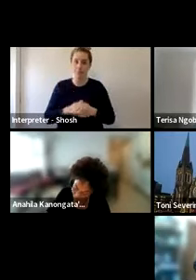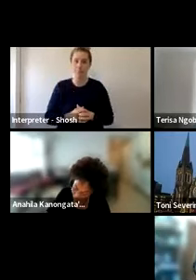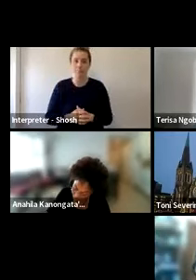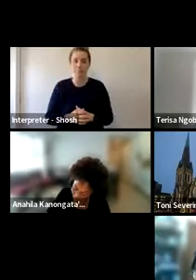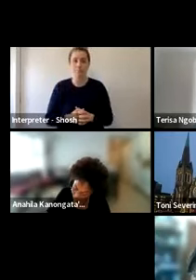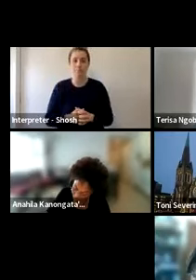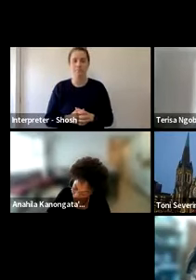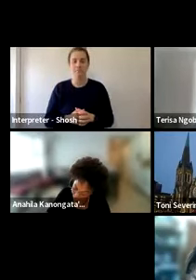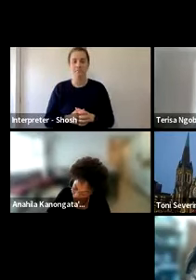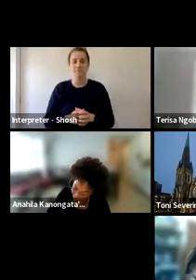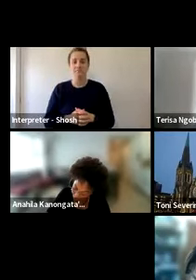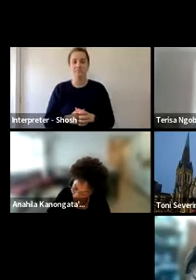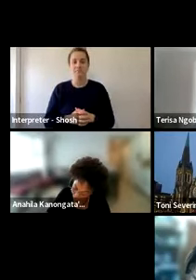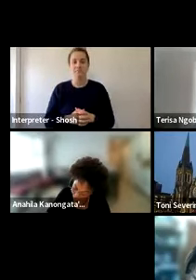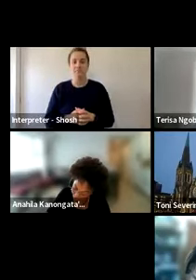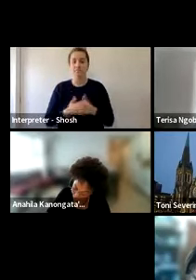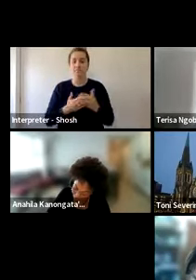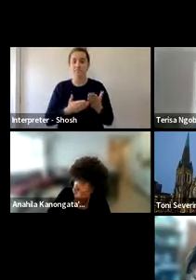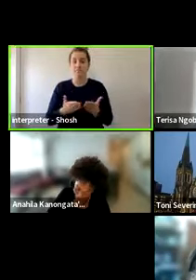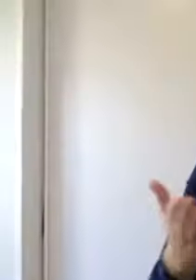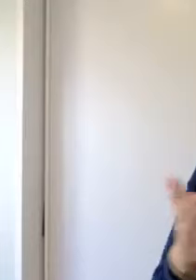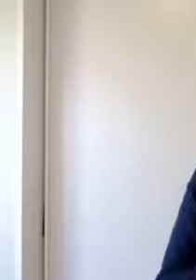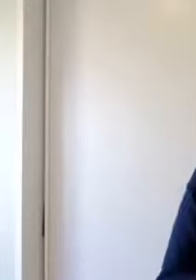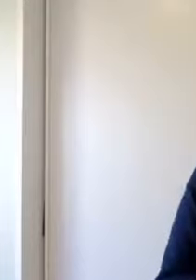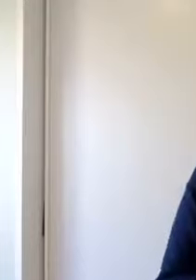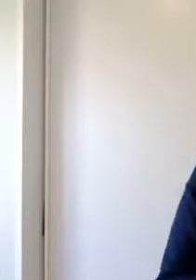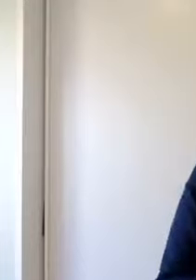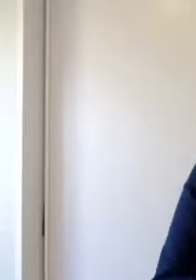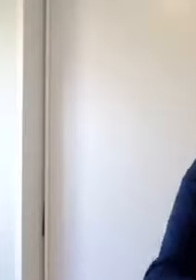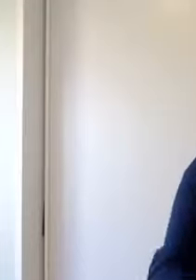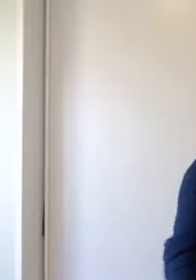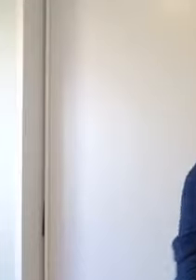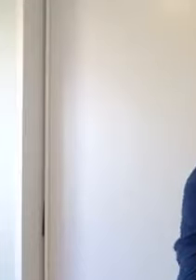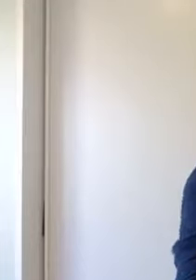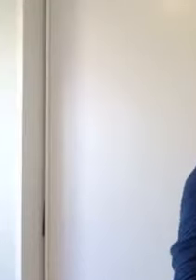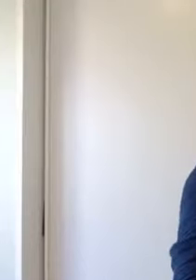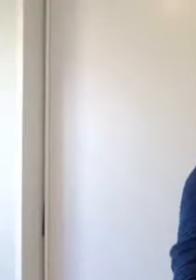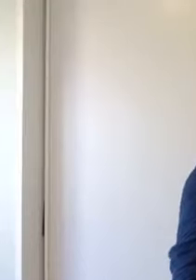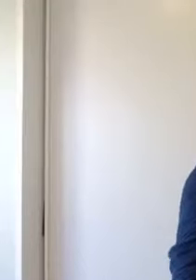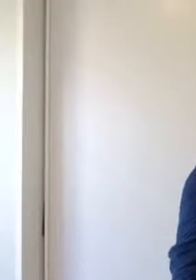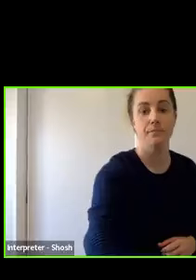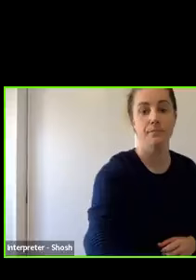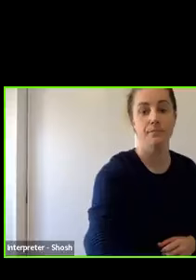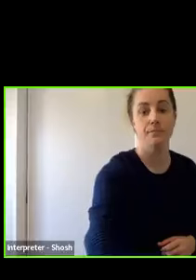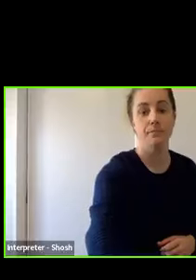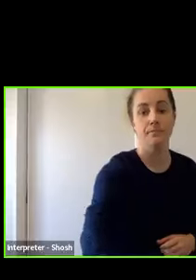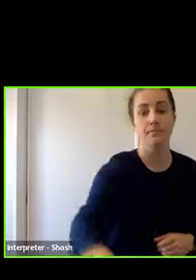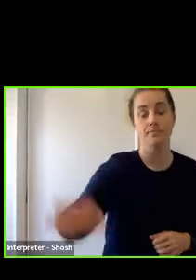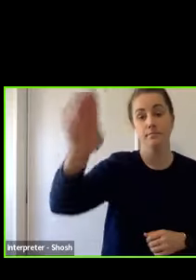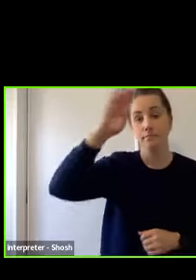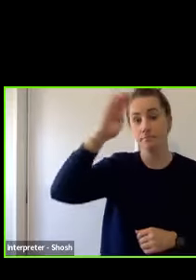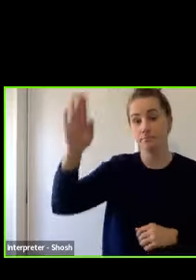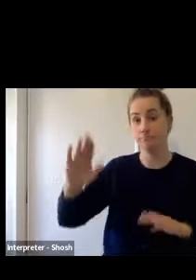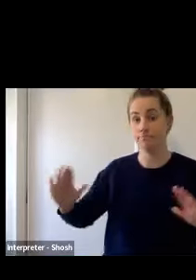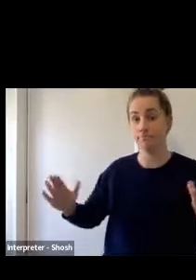Thanks. We're in your hands. Cool. Kia ora tātou, ko taranaki te